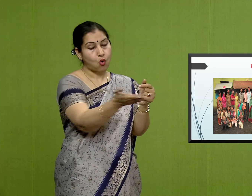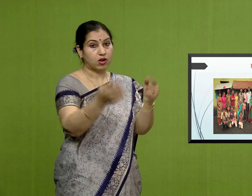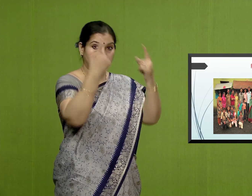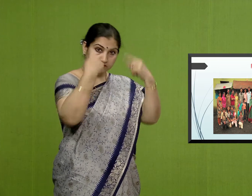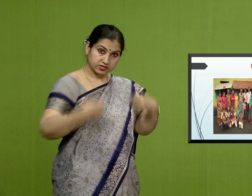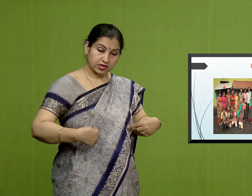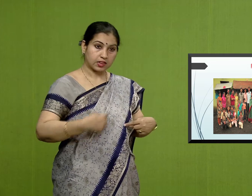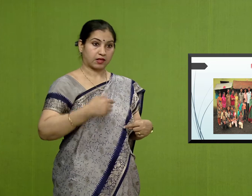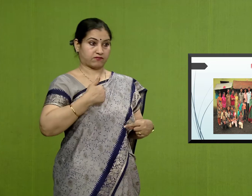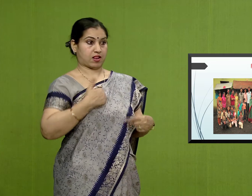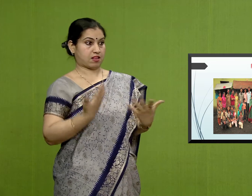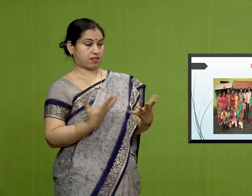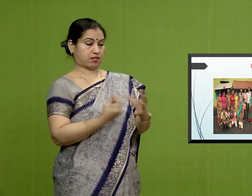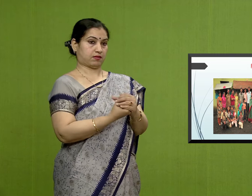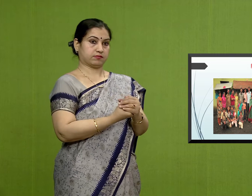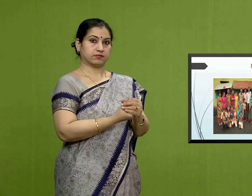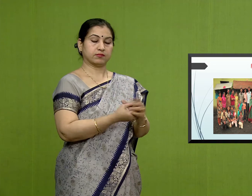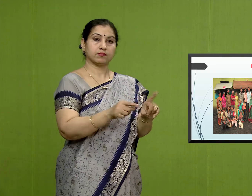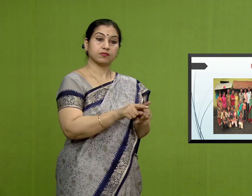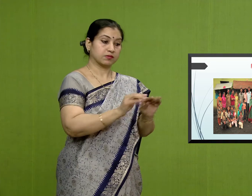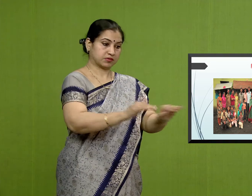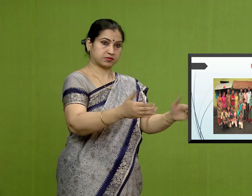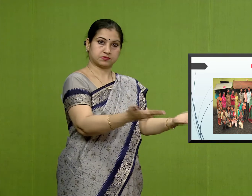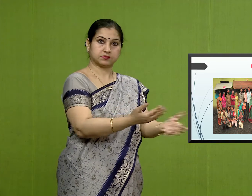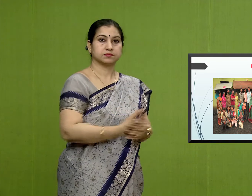physical, emotional needs of the children.